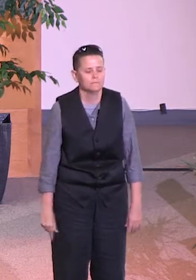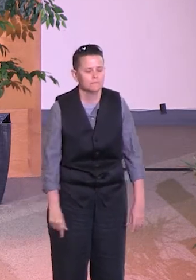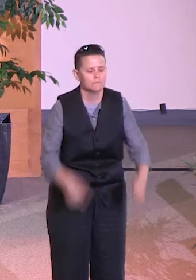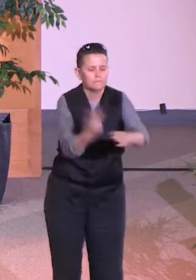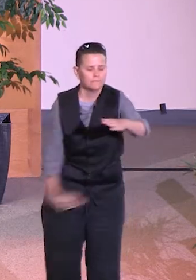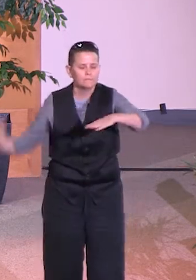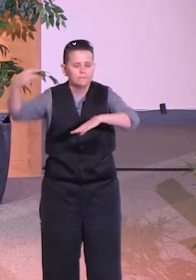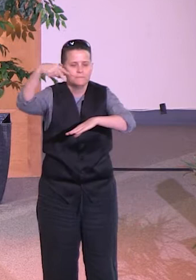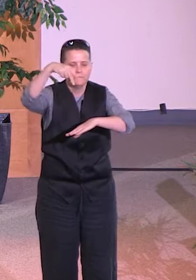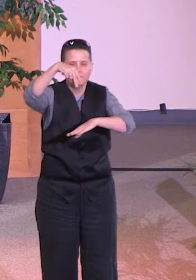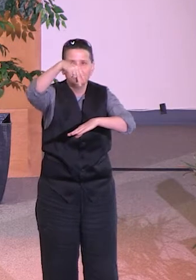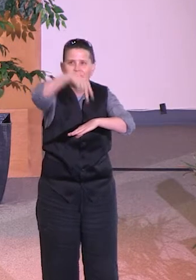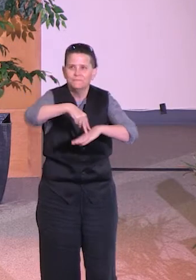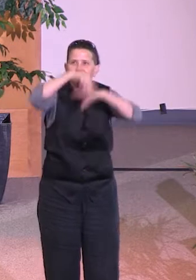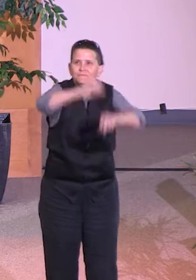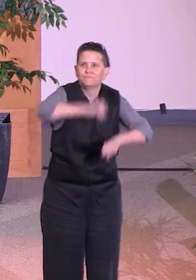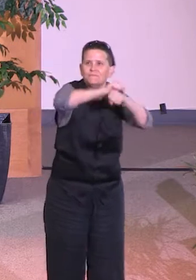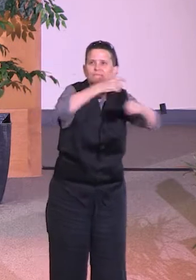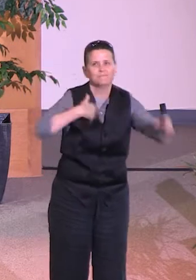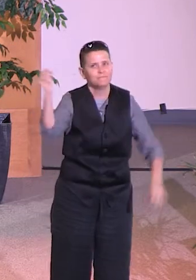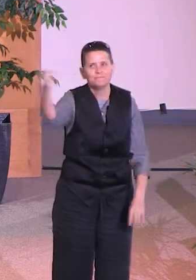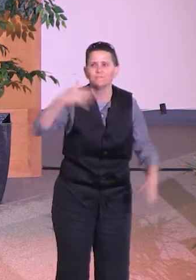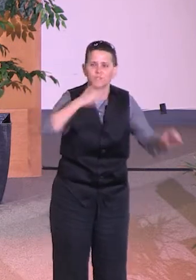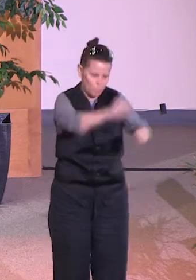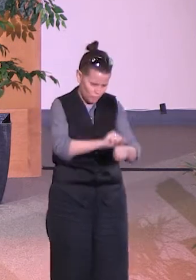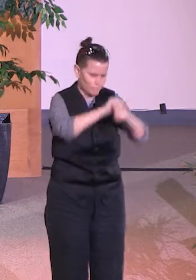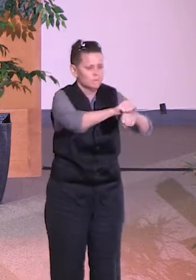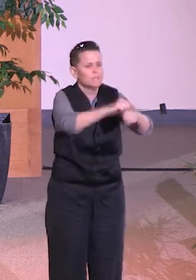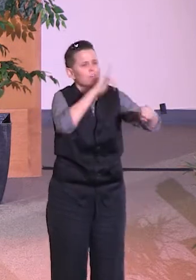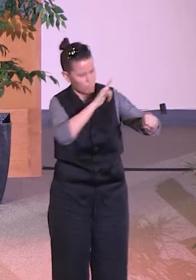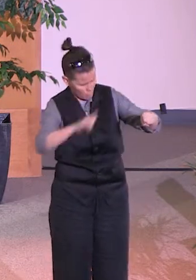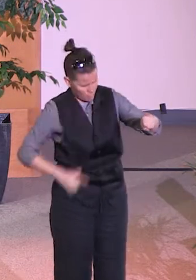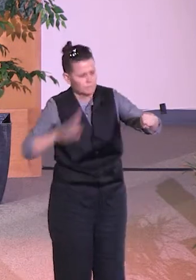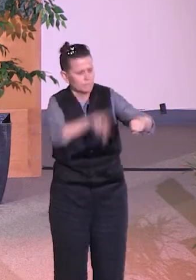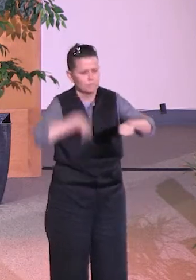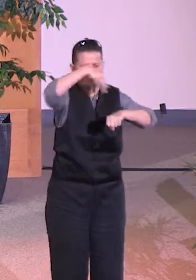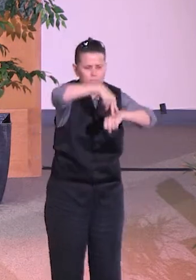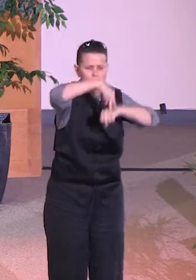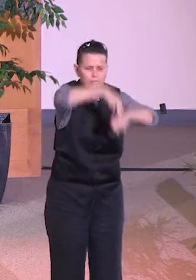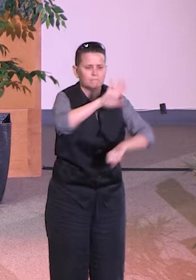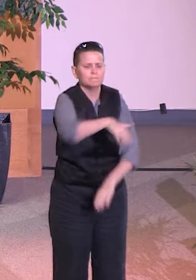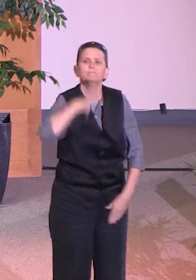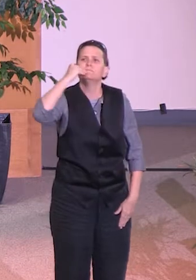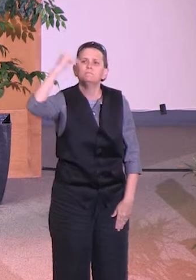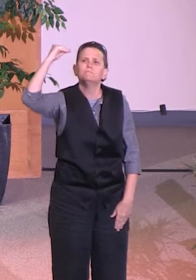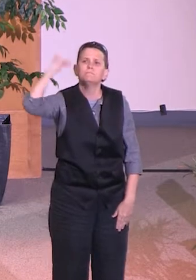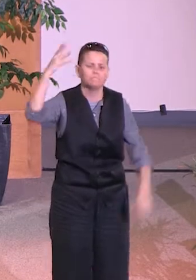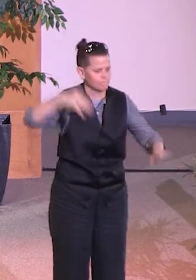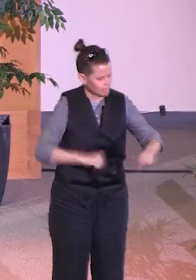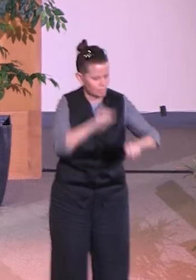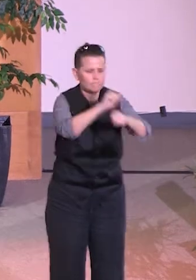stand on the rock. Yes, Lord, gonna stand on the rock. It's gonna be my home. Gonna stand on the